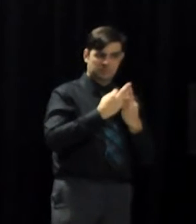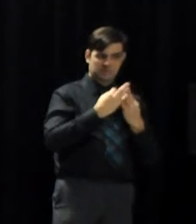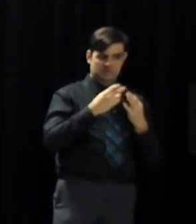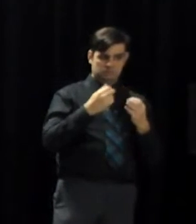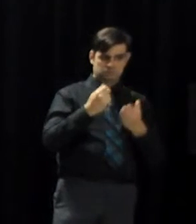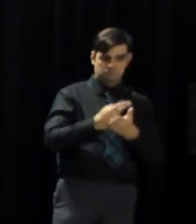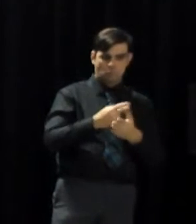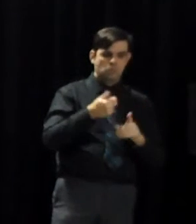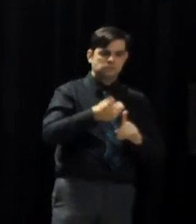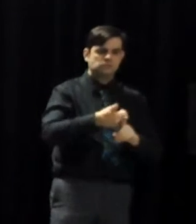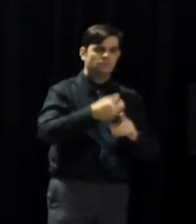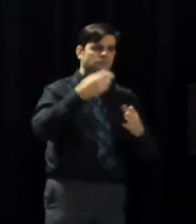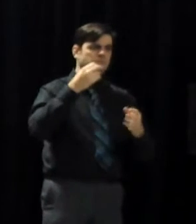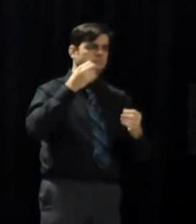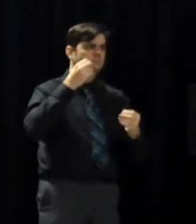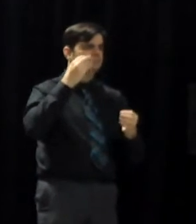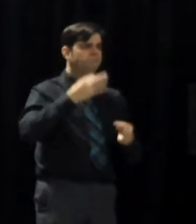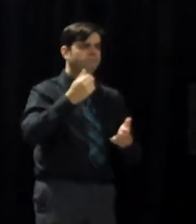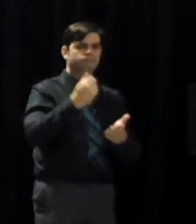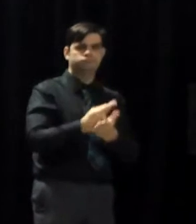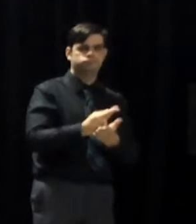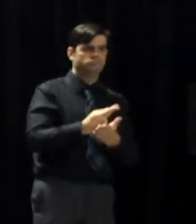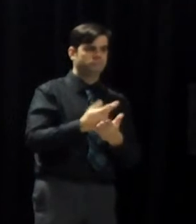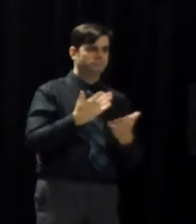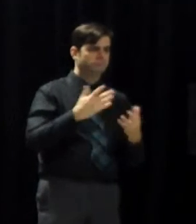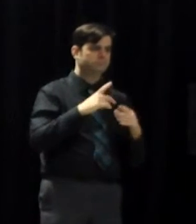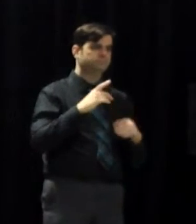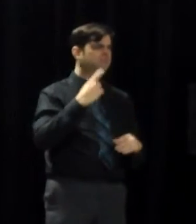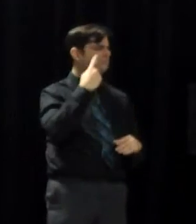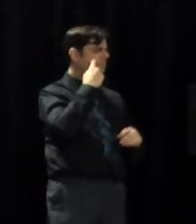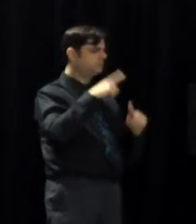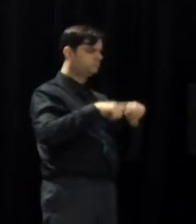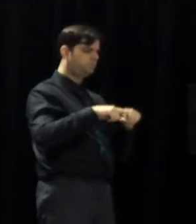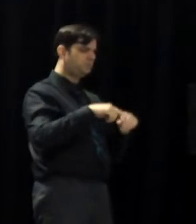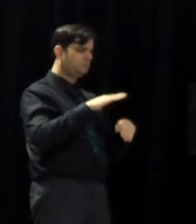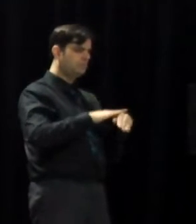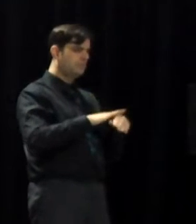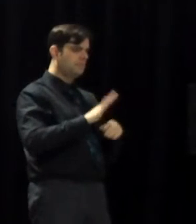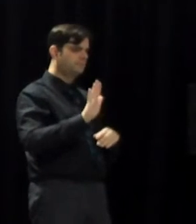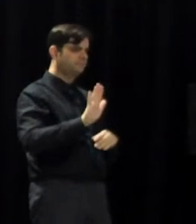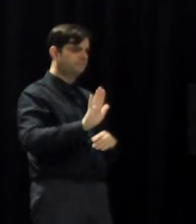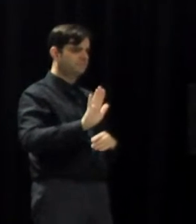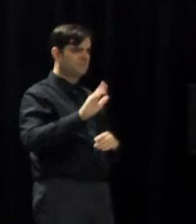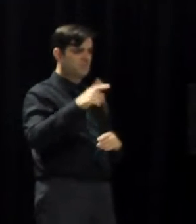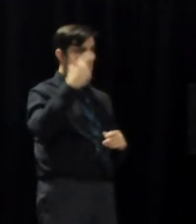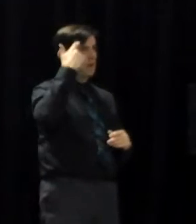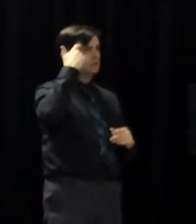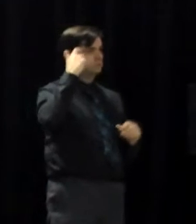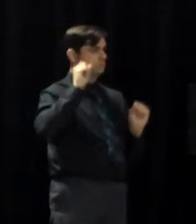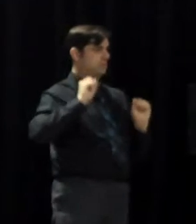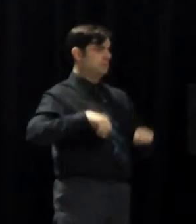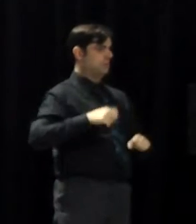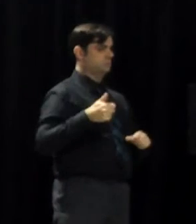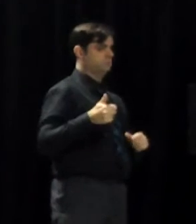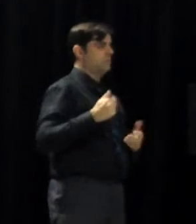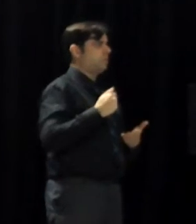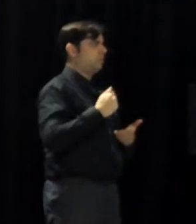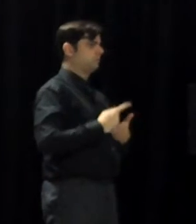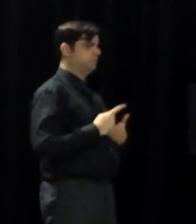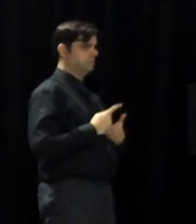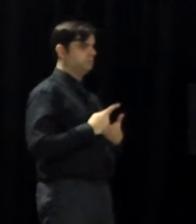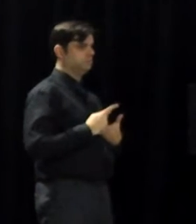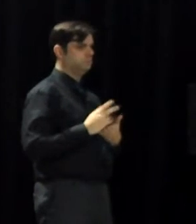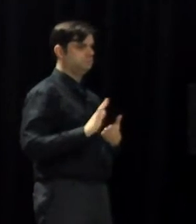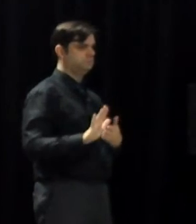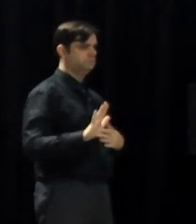have the cognitive ability do have, it is their call. And I think their power of attorney makes the call for them if they do